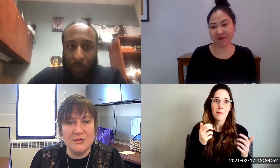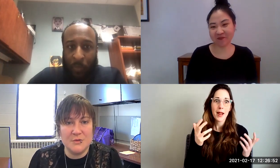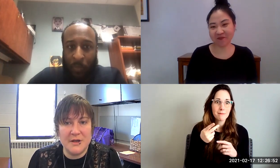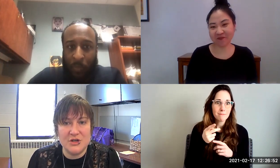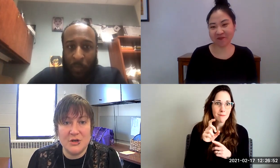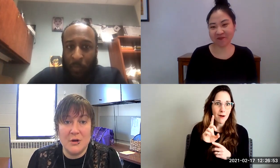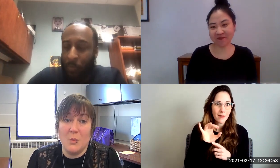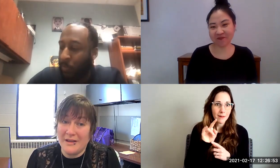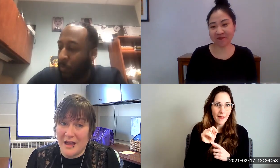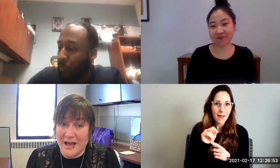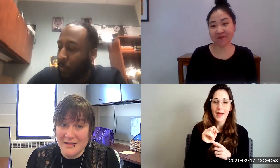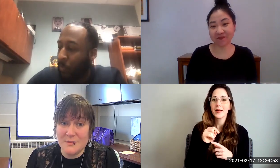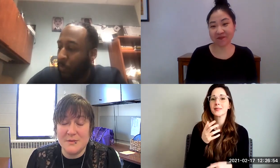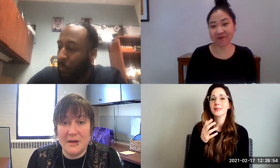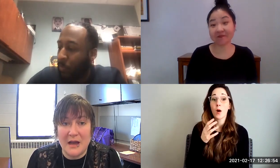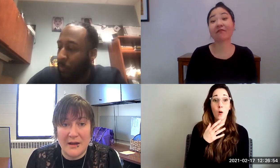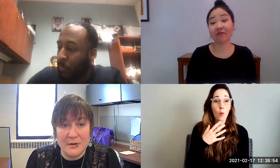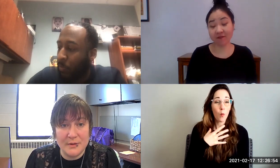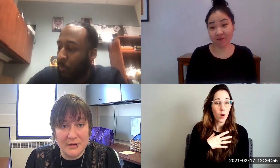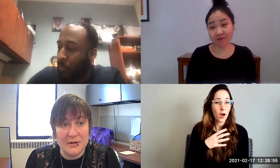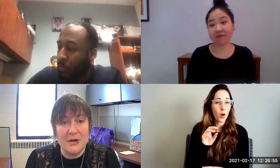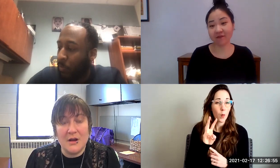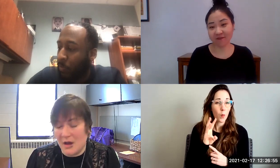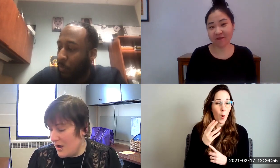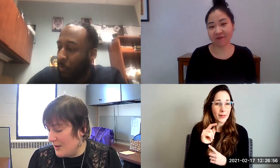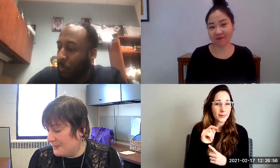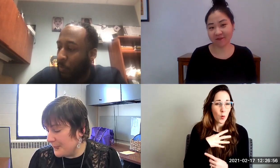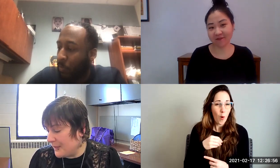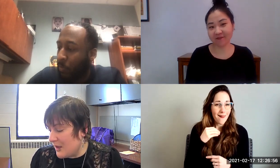or Code Switch. White Lies was a big eye opener.